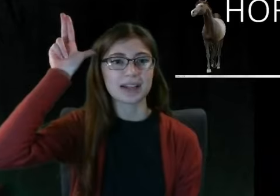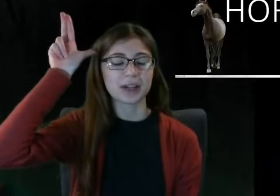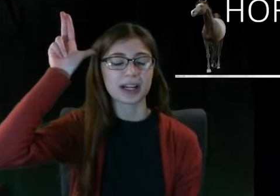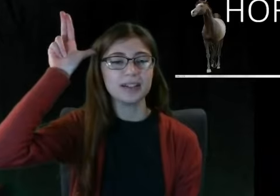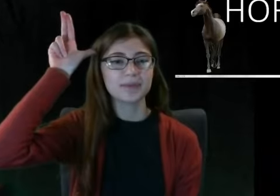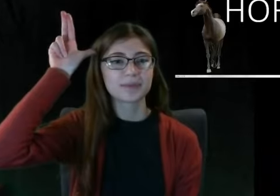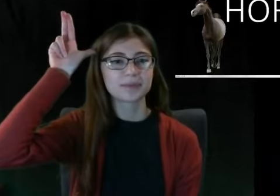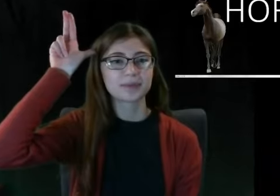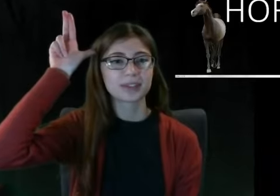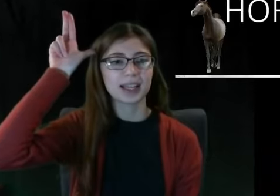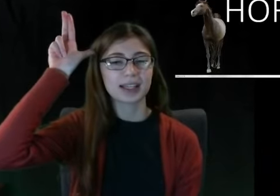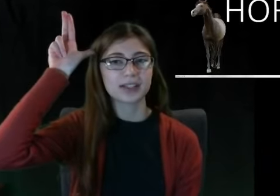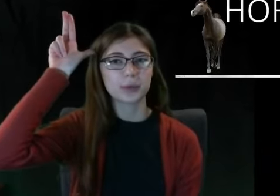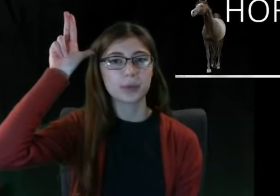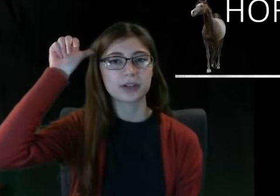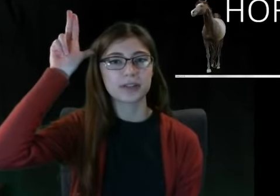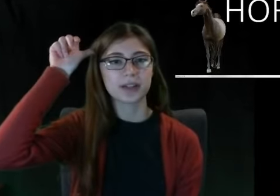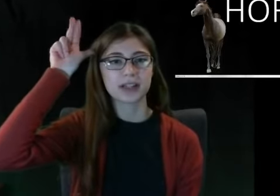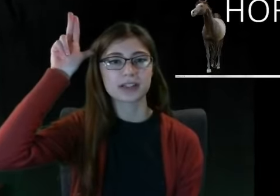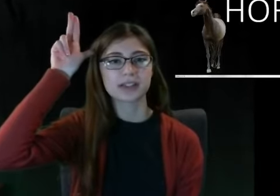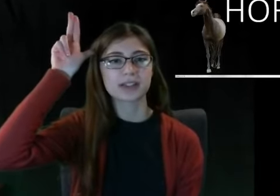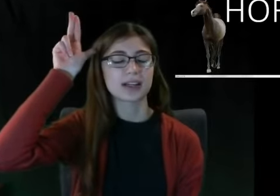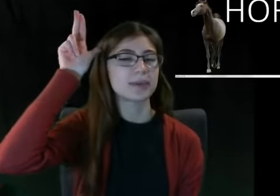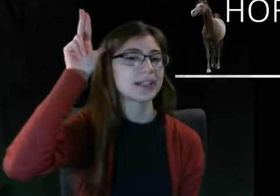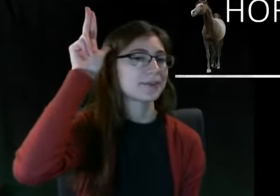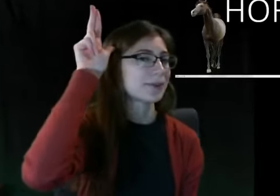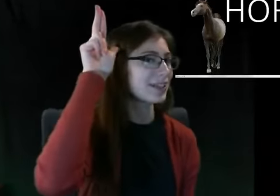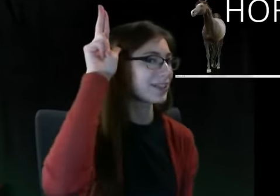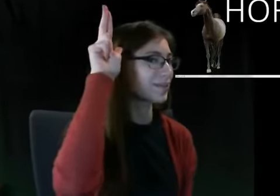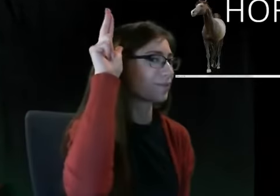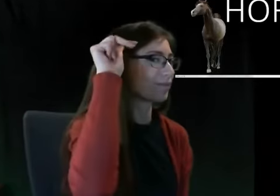head and wiggle your fingers up and down twice.